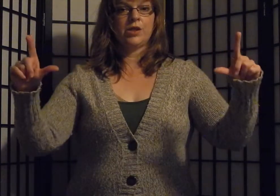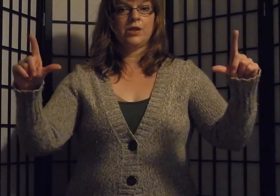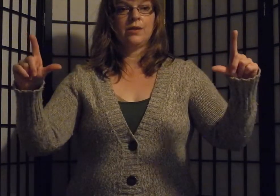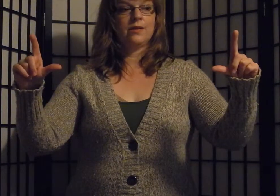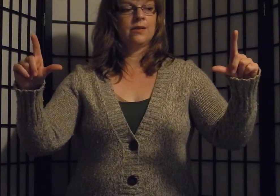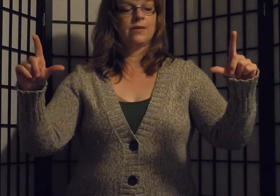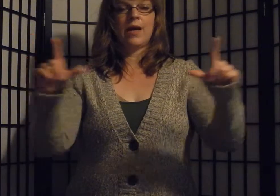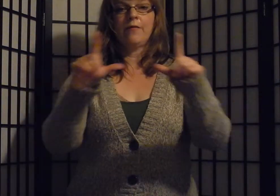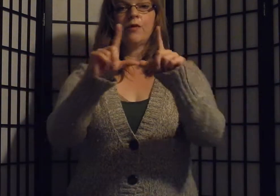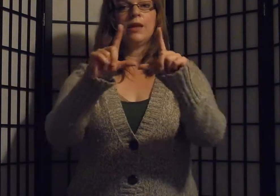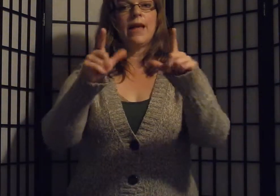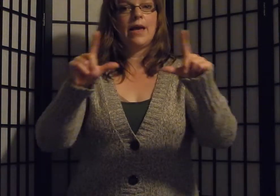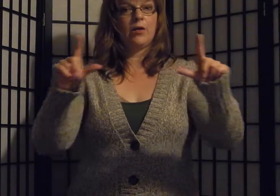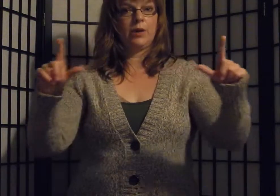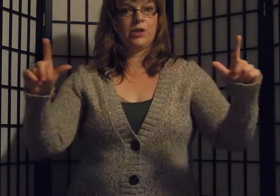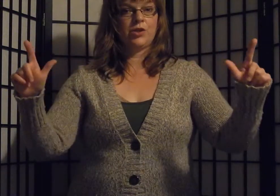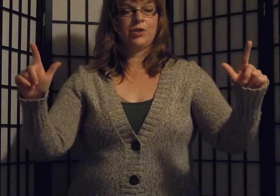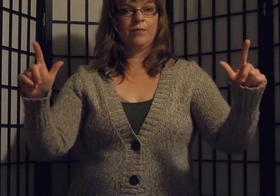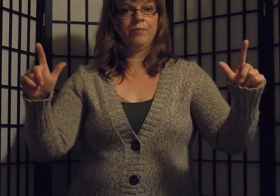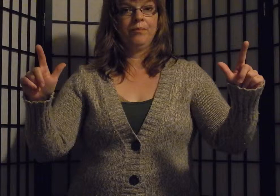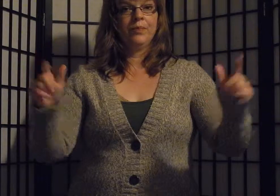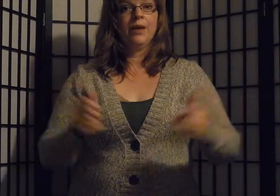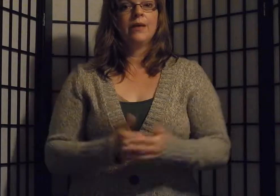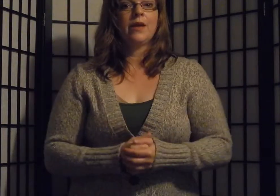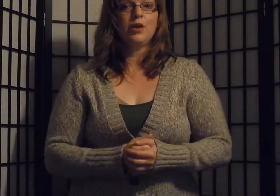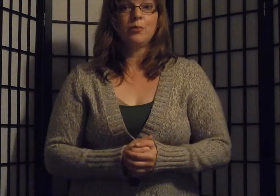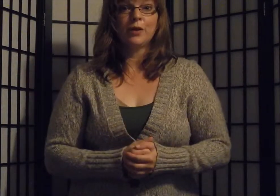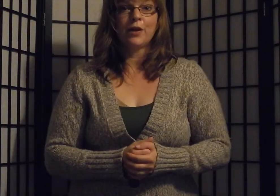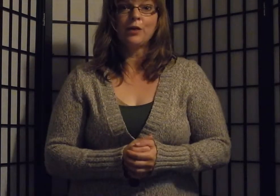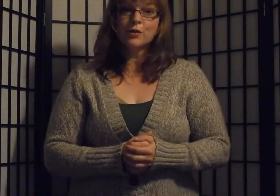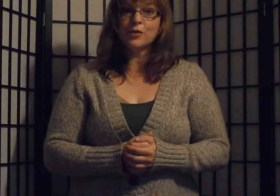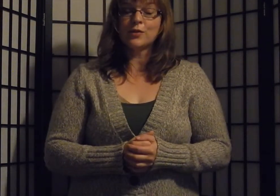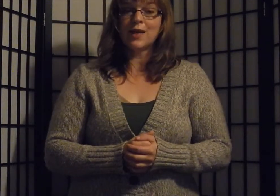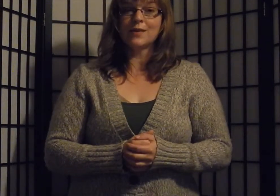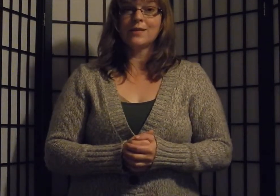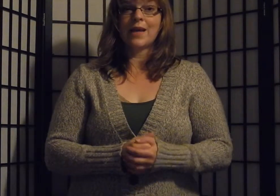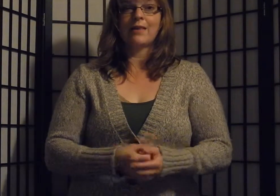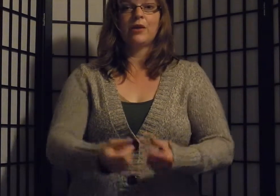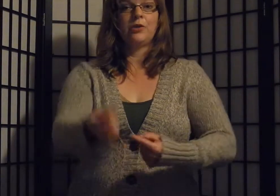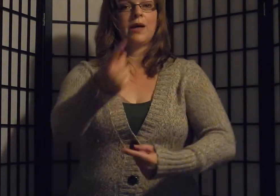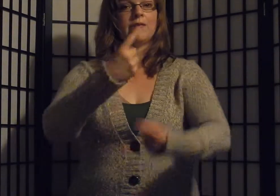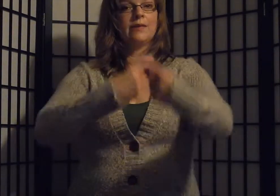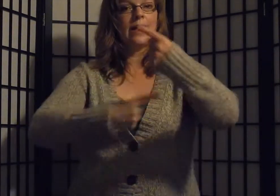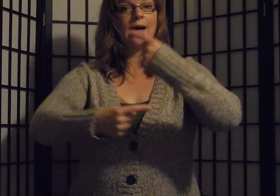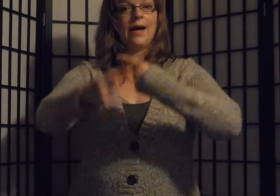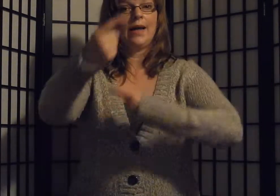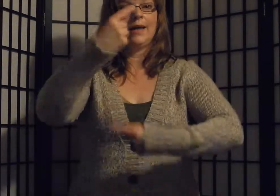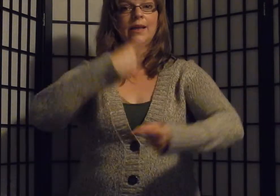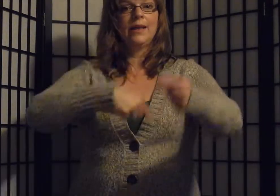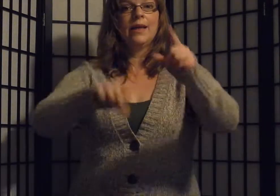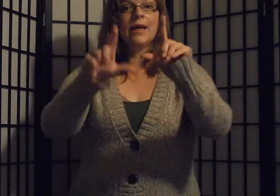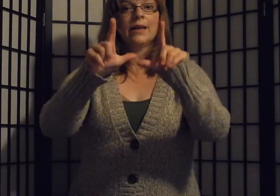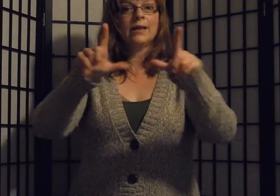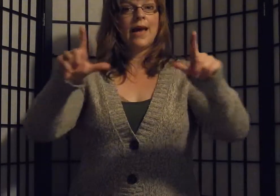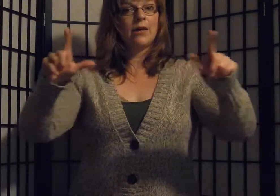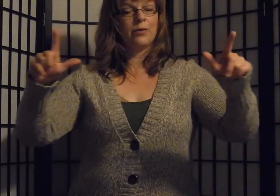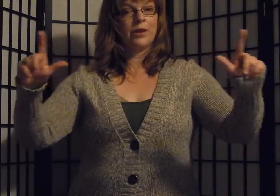Language. This is the sign for language. Then you put those two signs together and you have sign